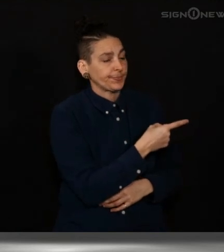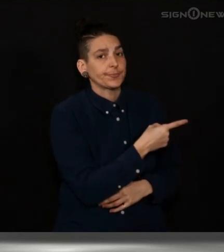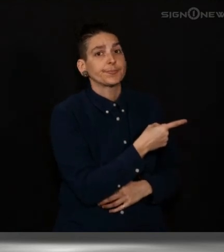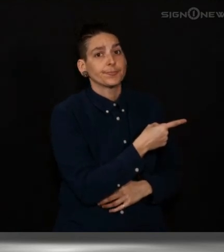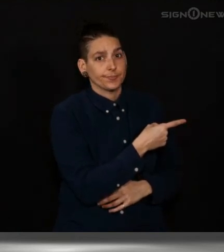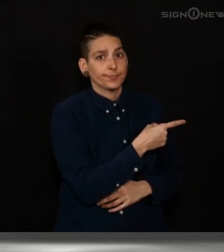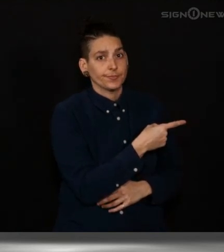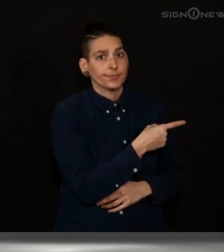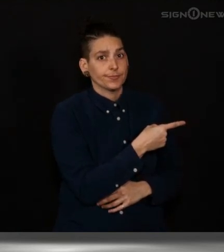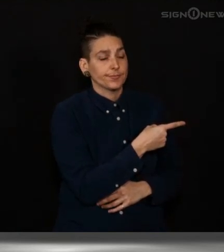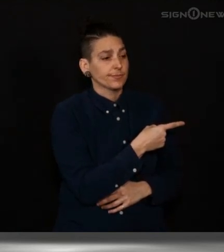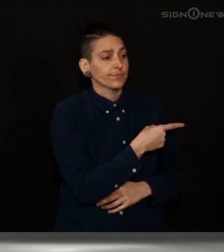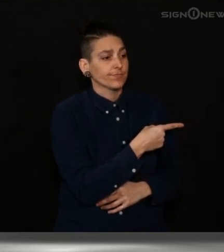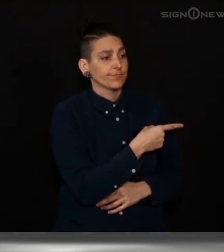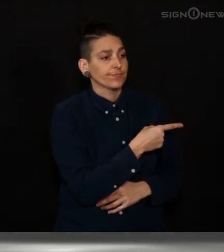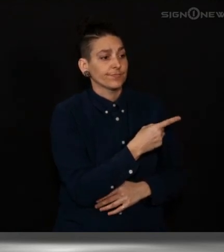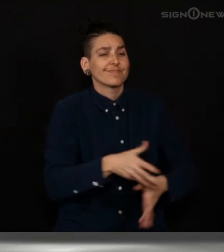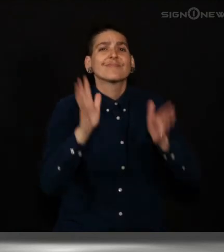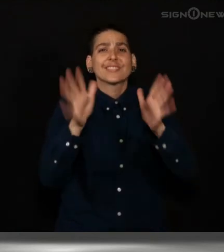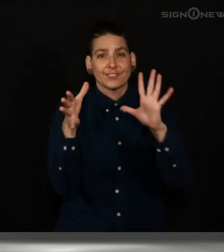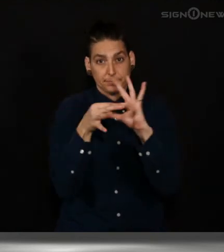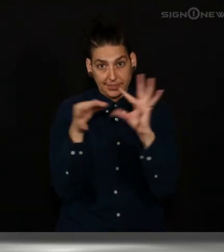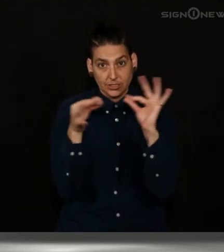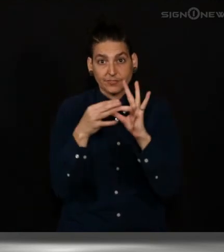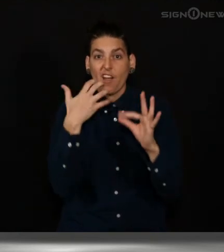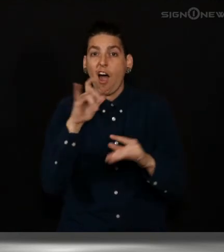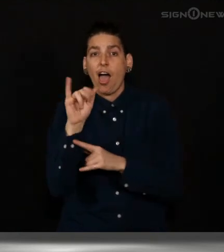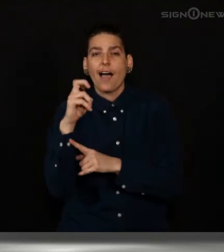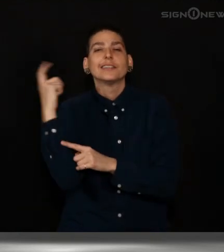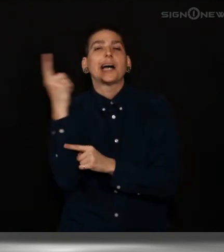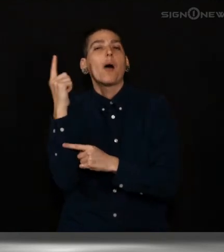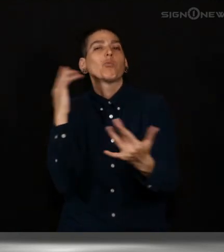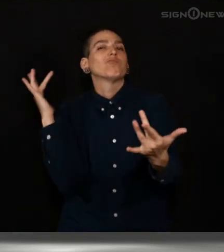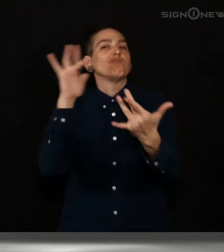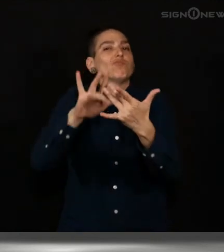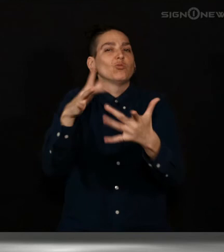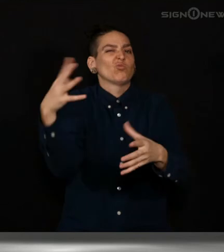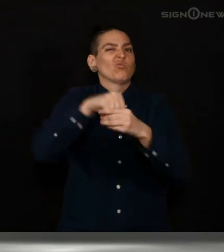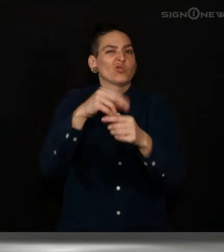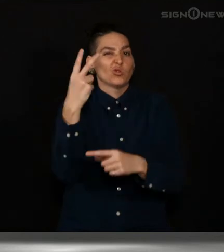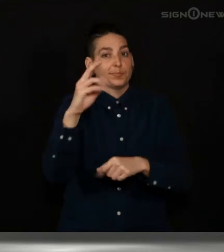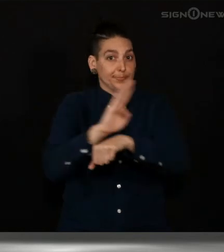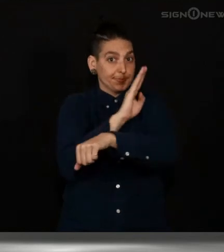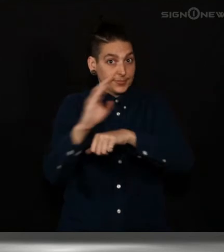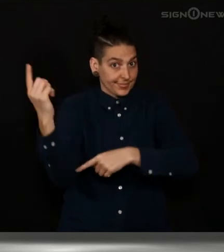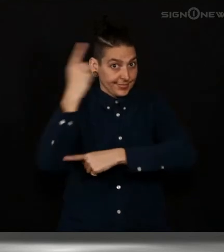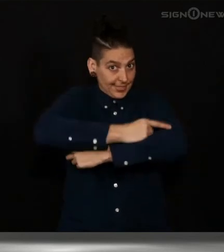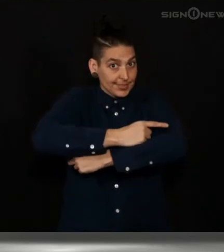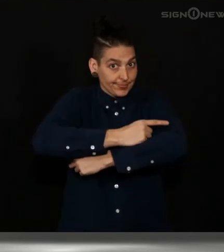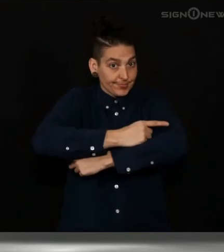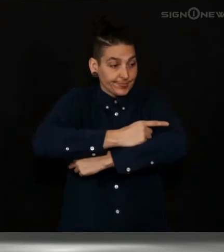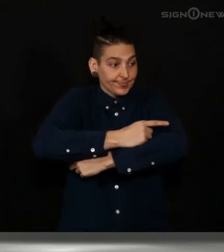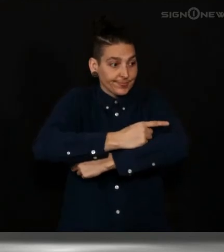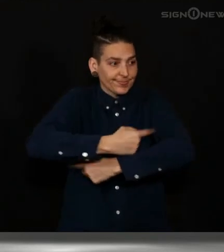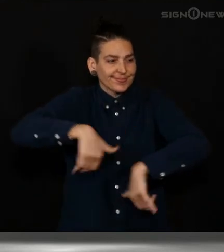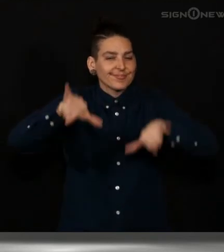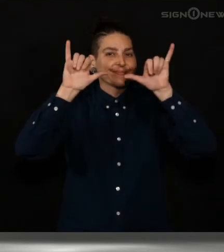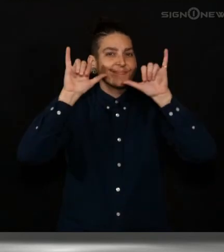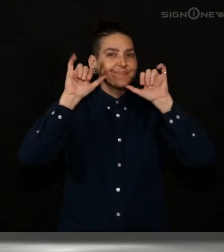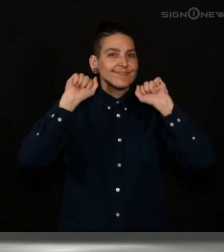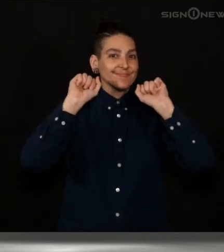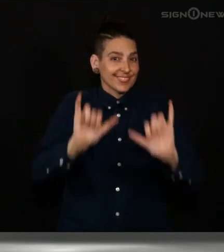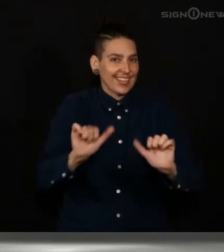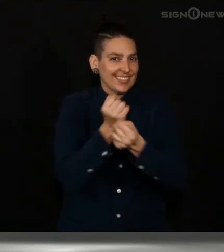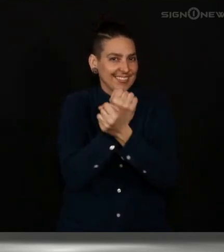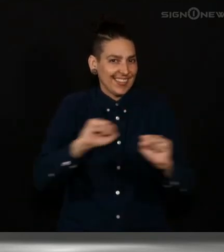1-800-537-2329. Leave your message on the voter hotline, and someone will contact you within 2 business days. Stay safe and happy voting.